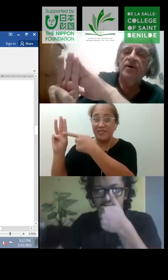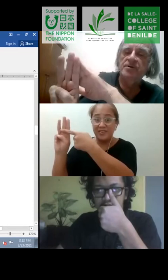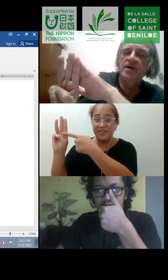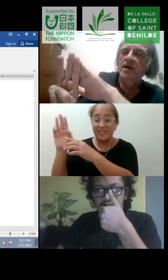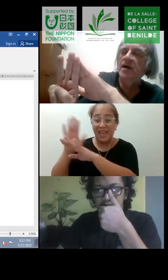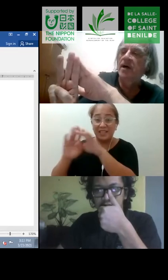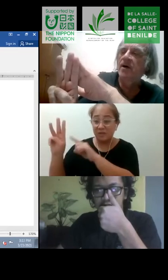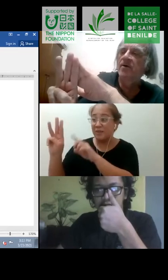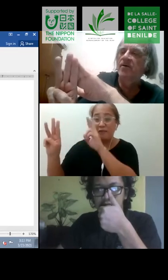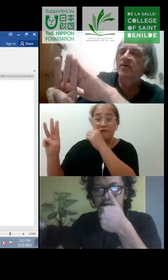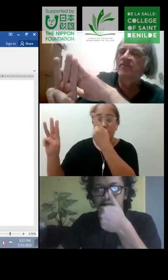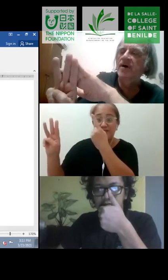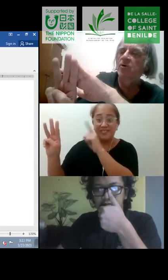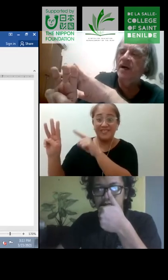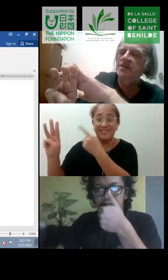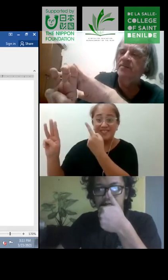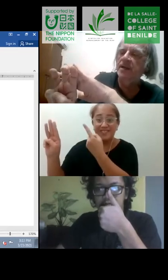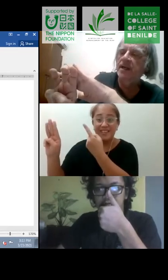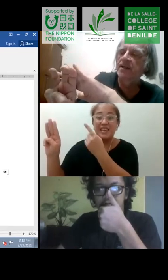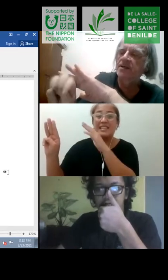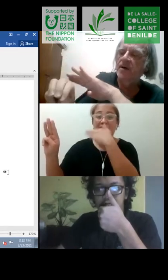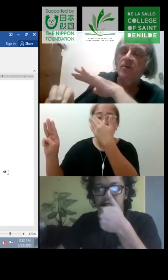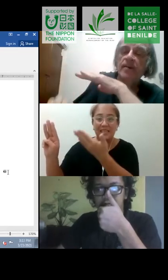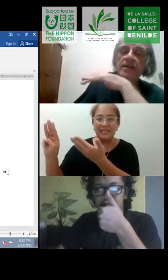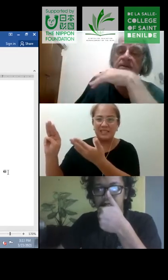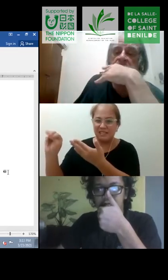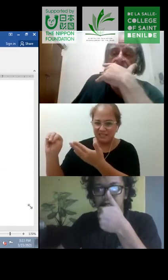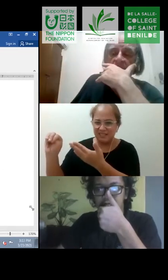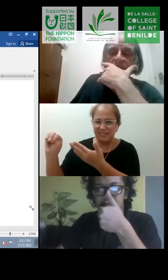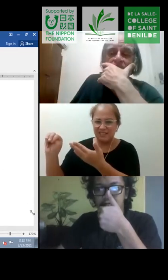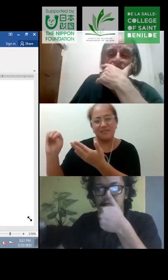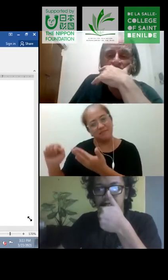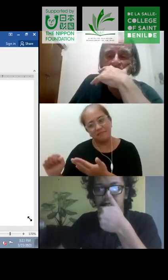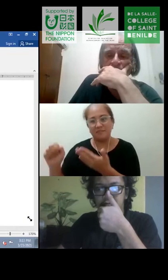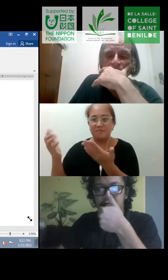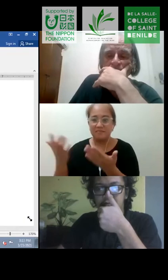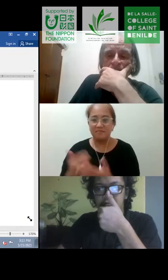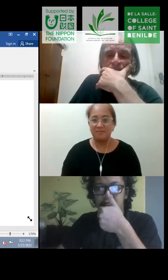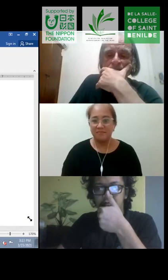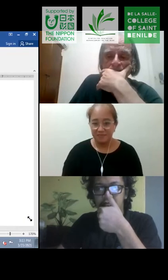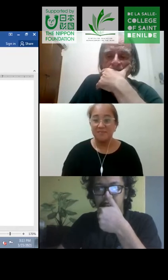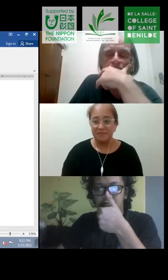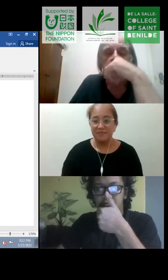go first, followed by something like this, followed by this. Yeah.